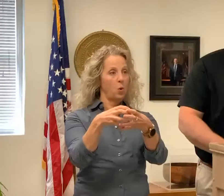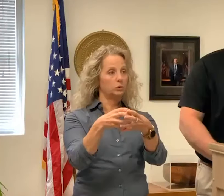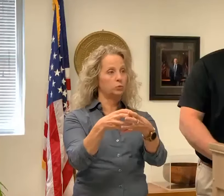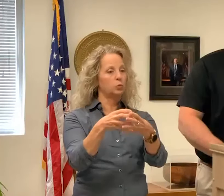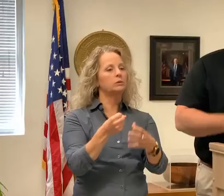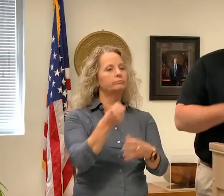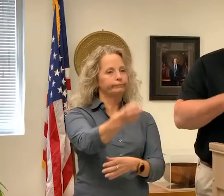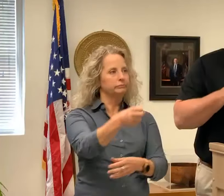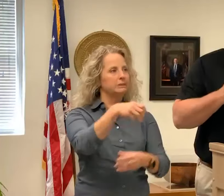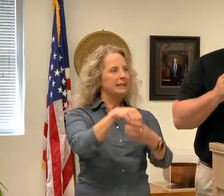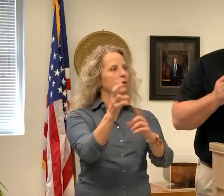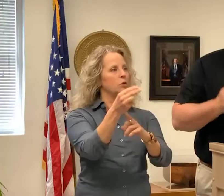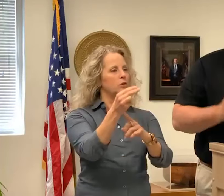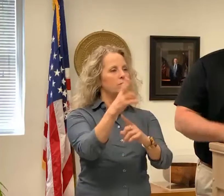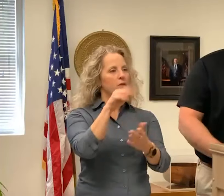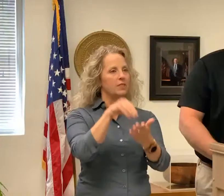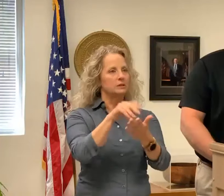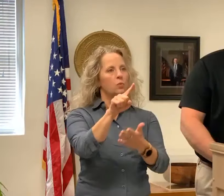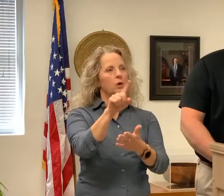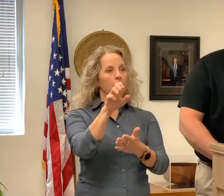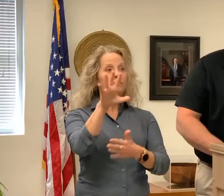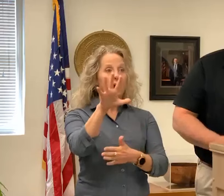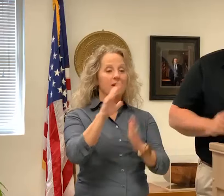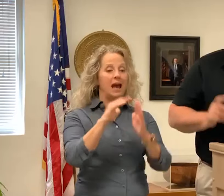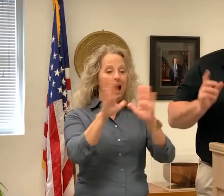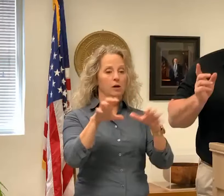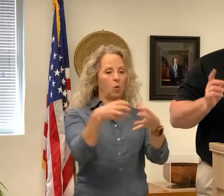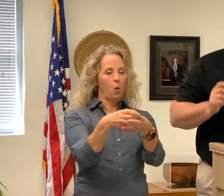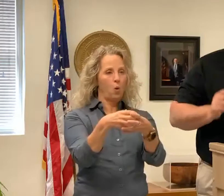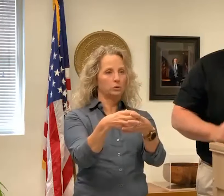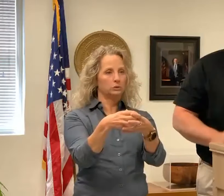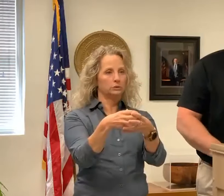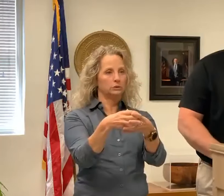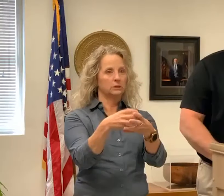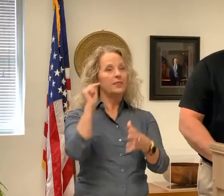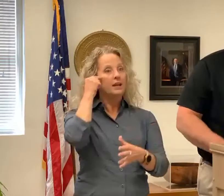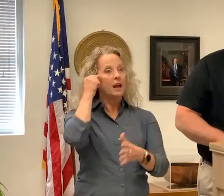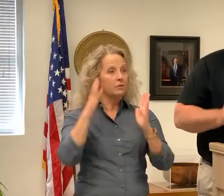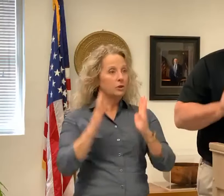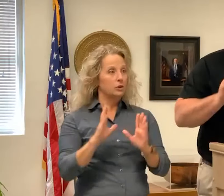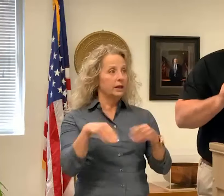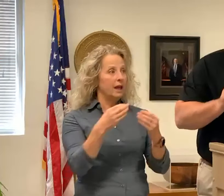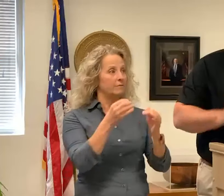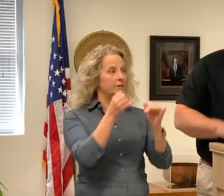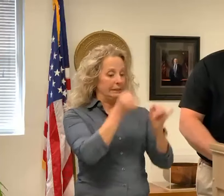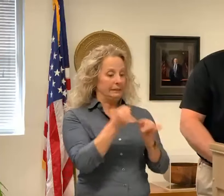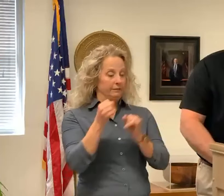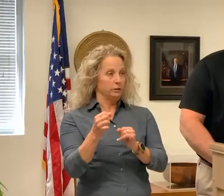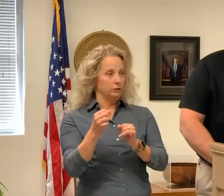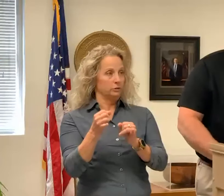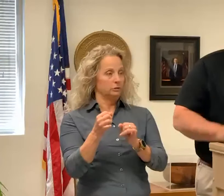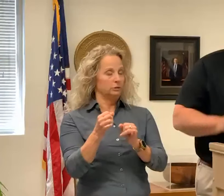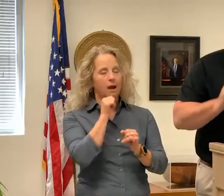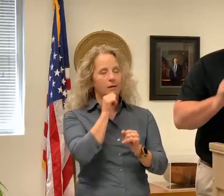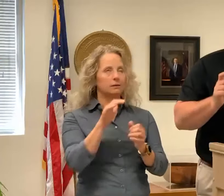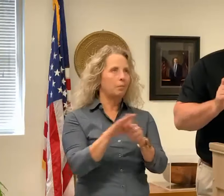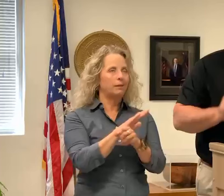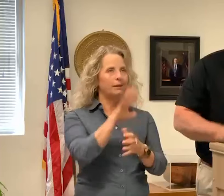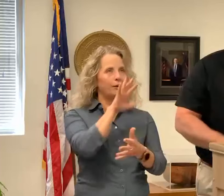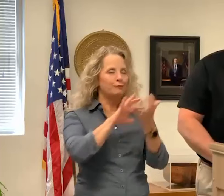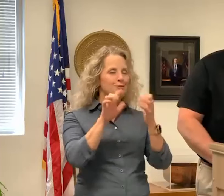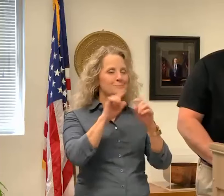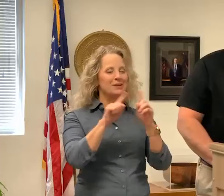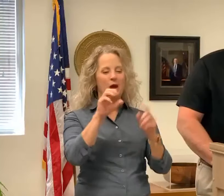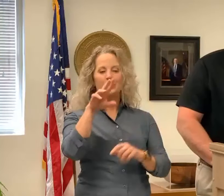in the hotels. So 4,105 households where the governor gave individuals, and not to totally confuse you, but that was on